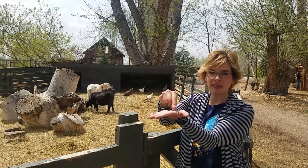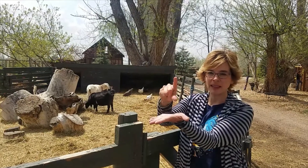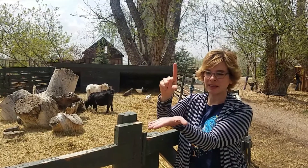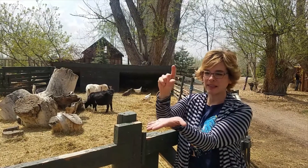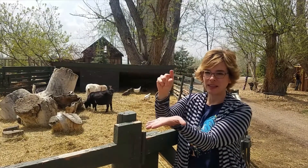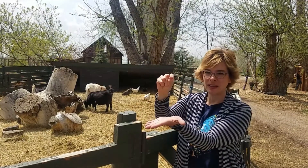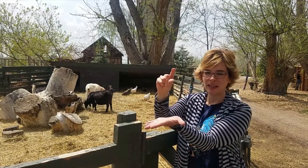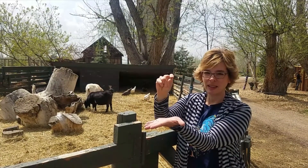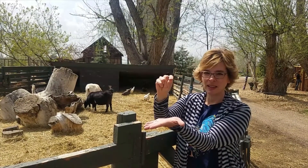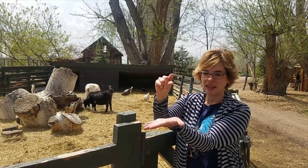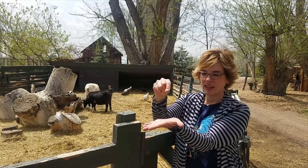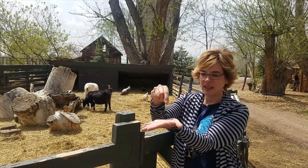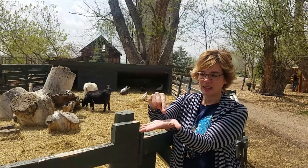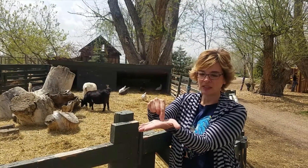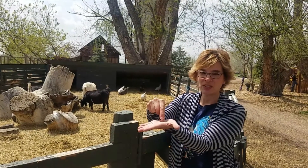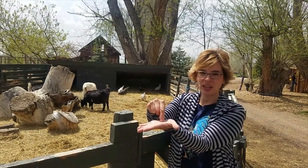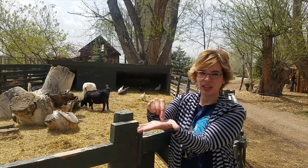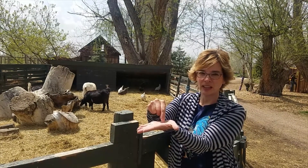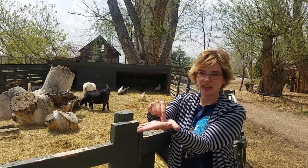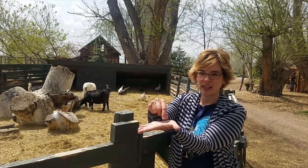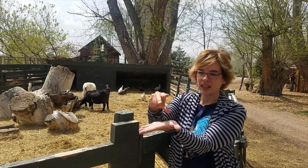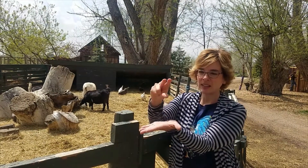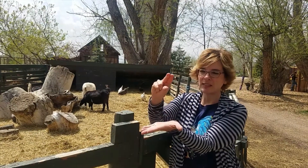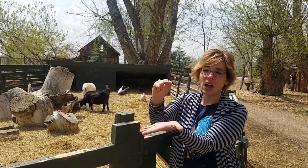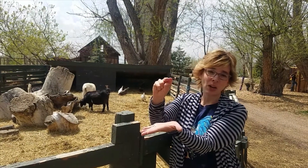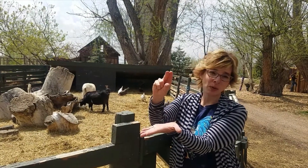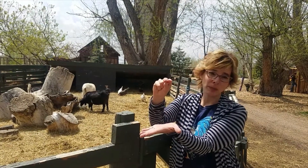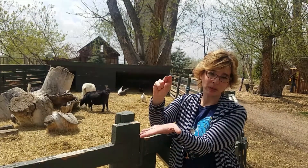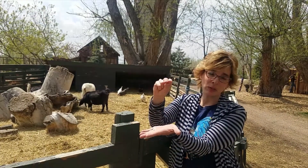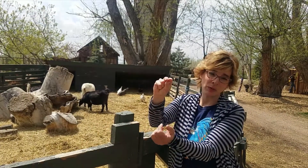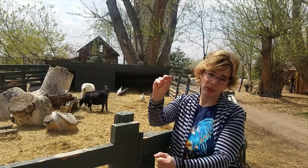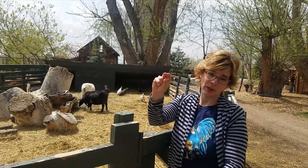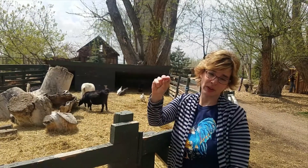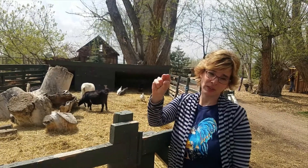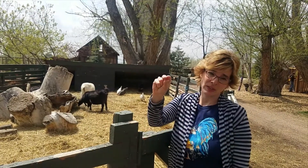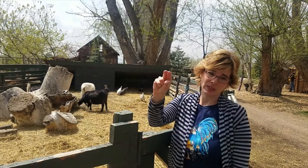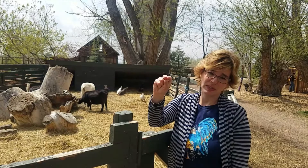seeds. Chicken. Duck would be 2 fingers. Duck.